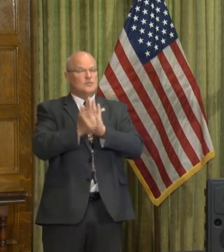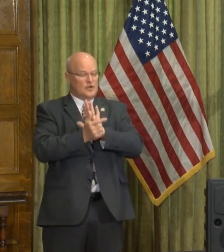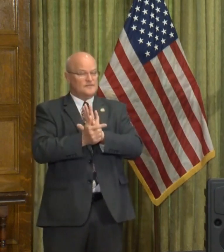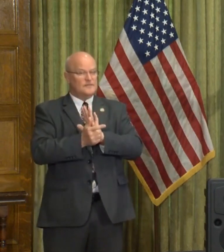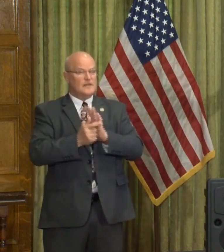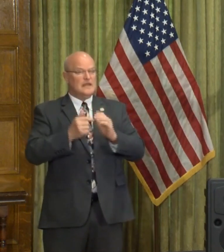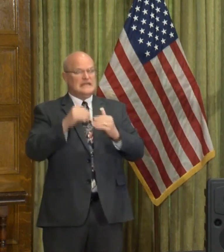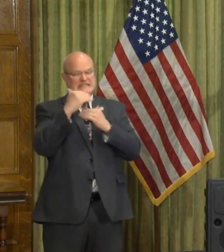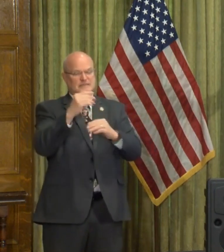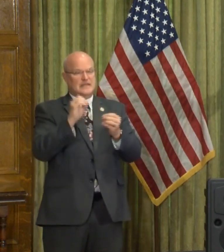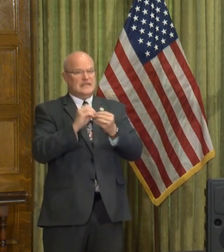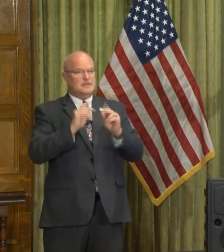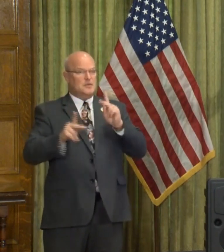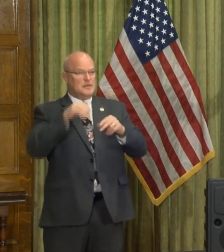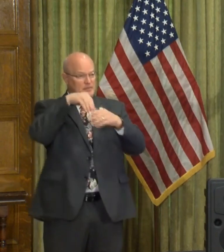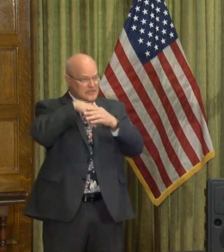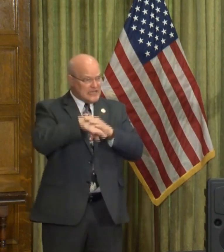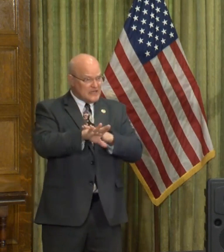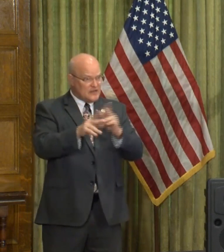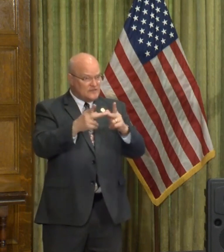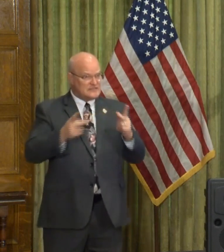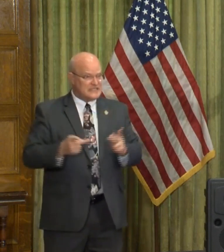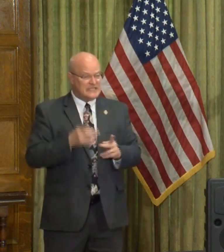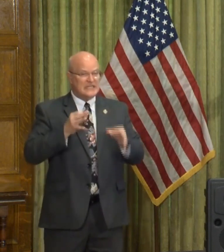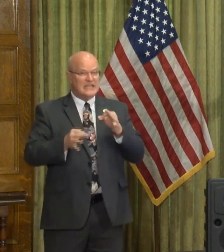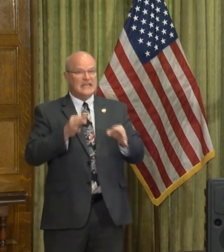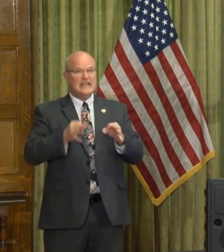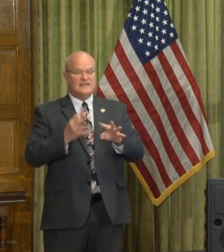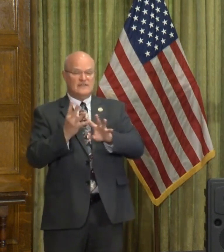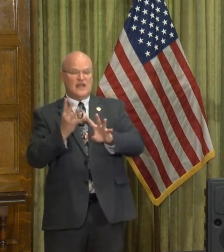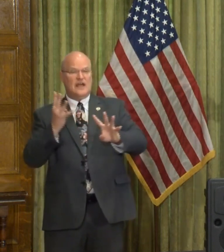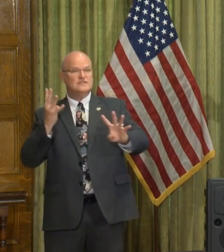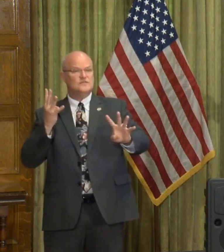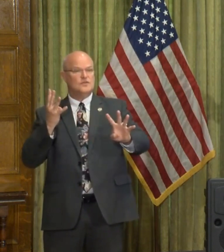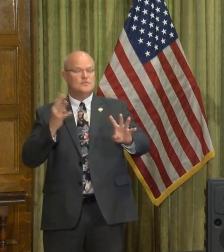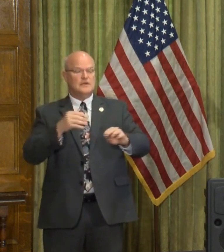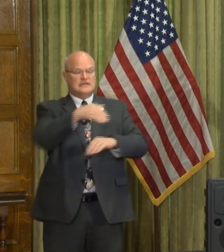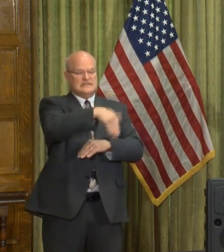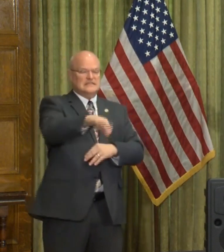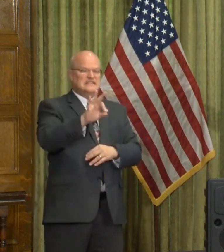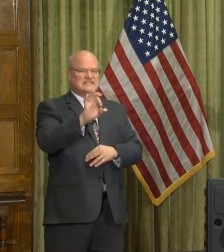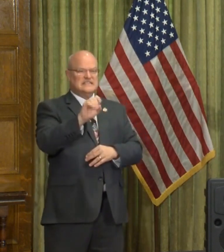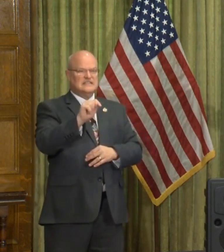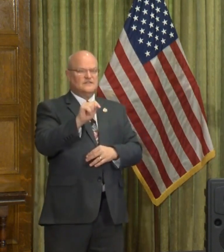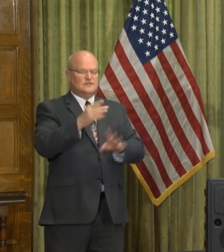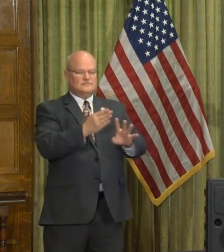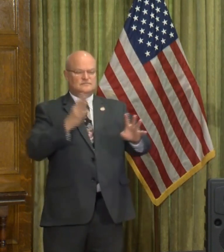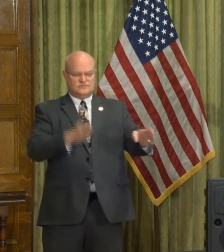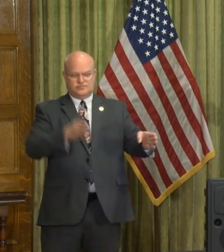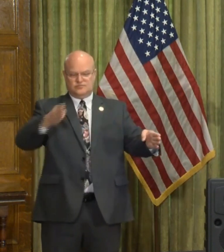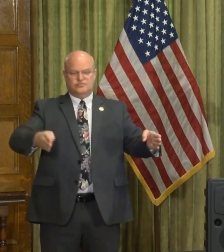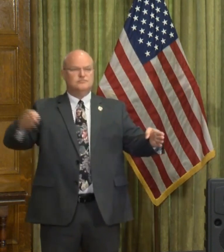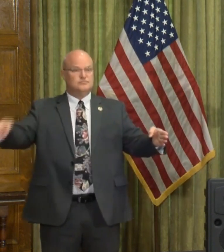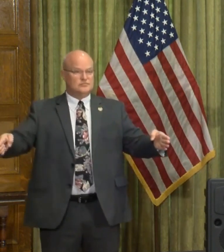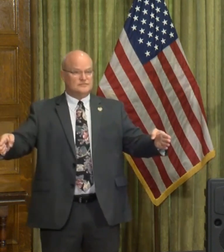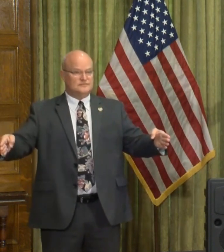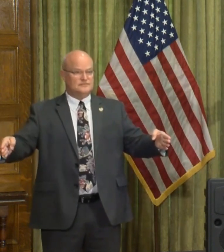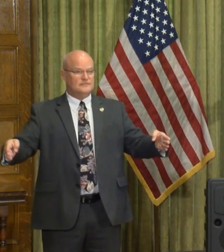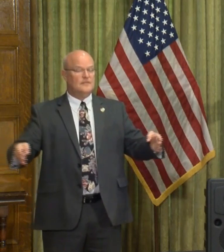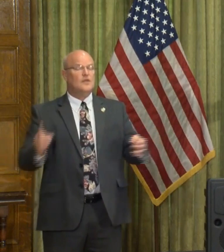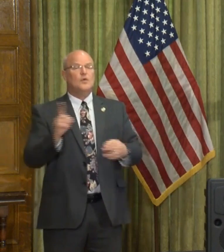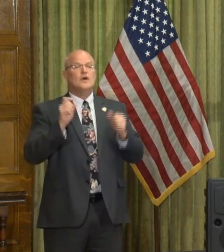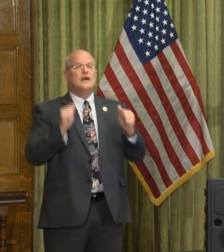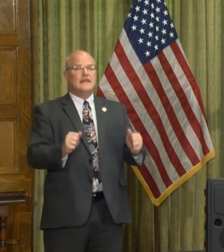protocols, limiting the number of people that enter the facility. If lines form, mark off 6-foot increments at the